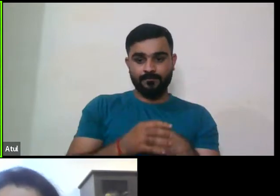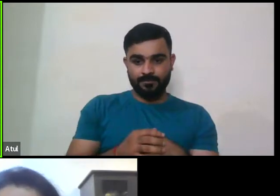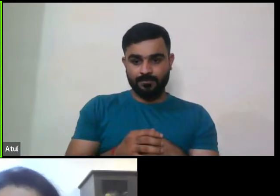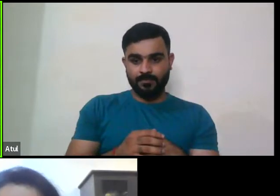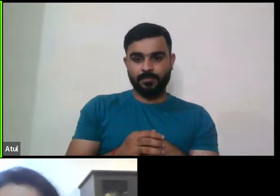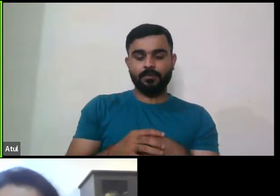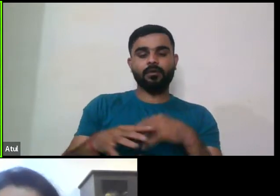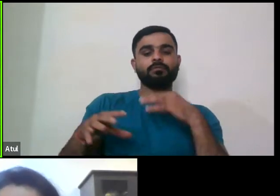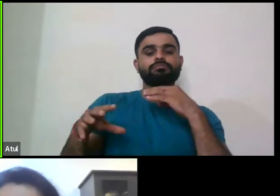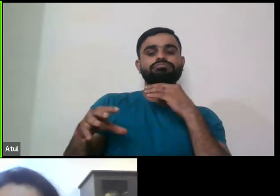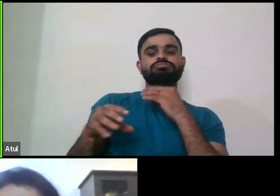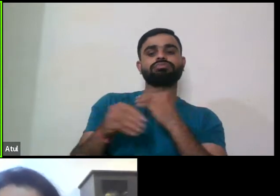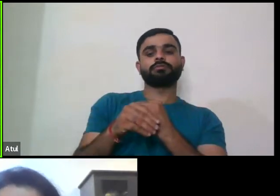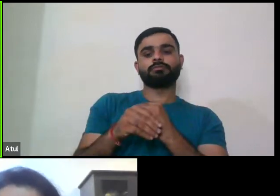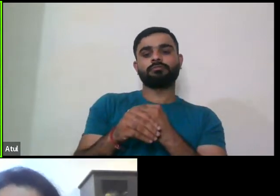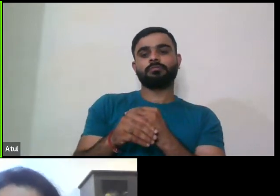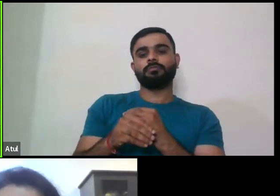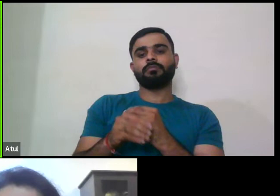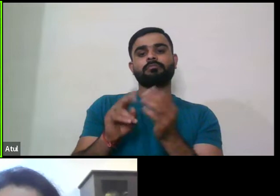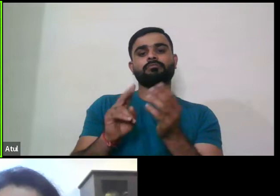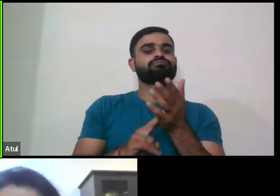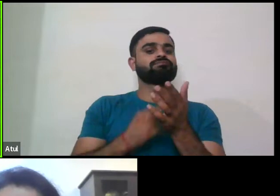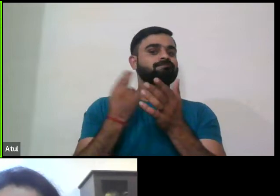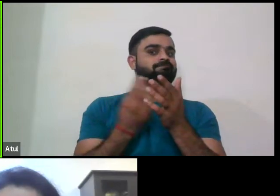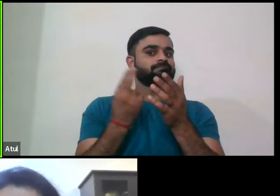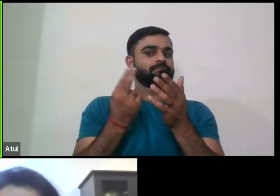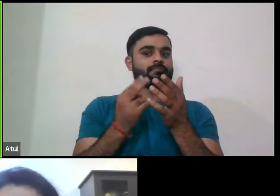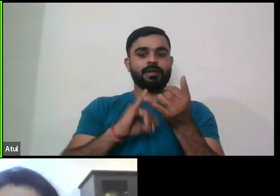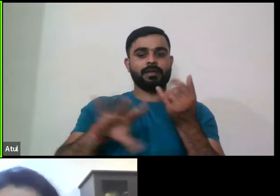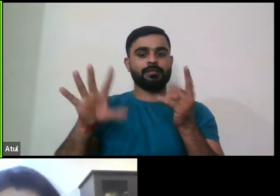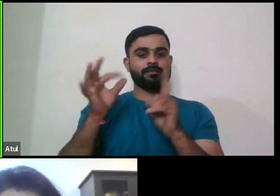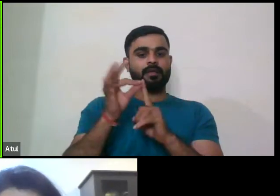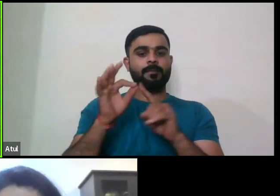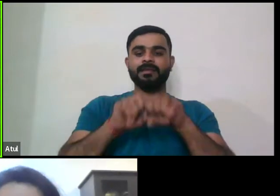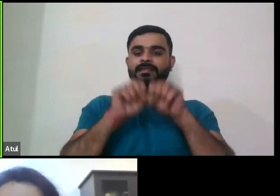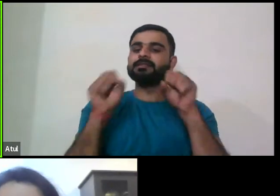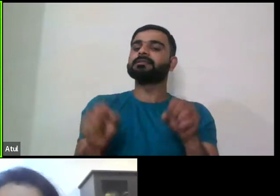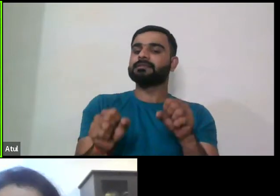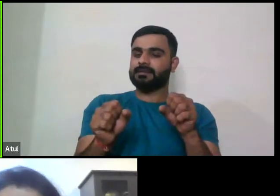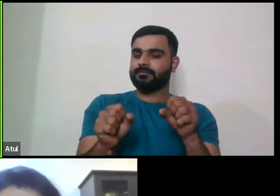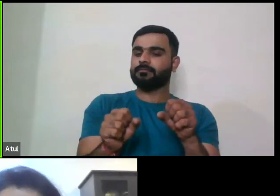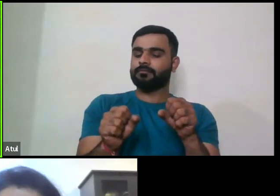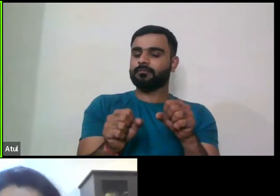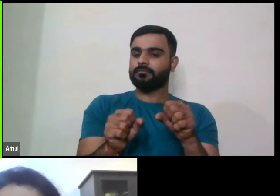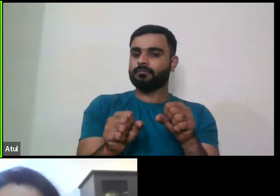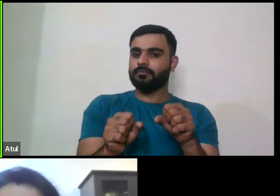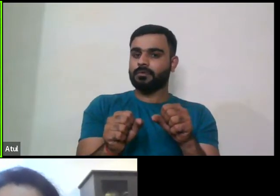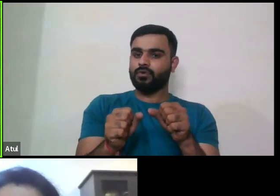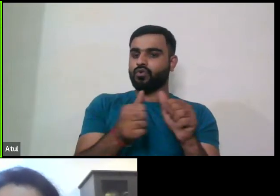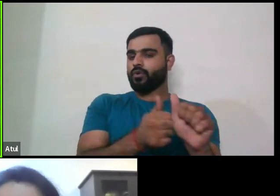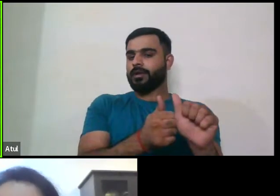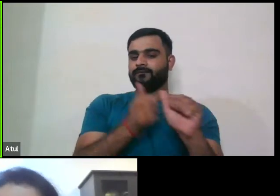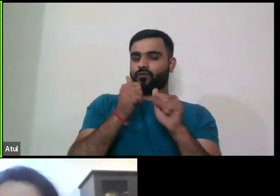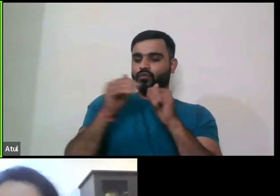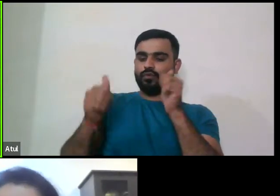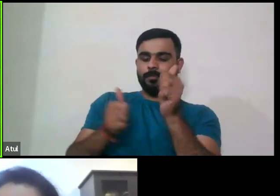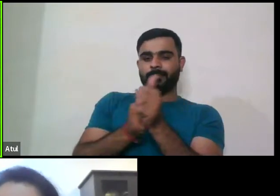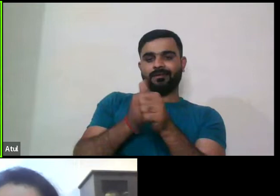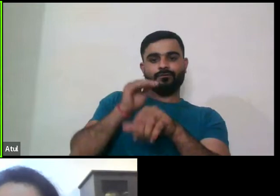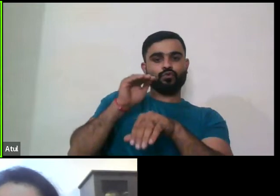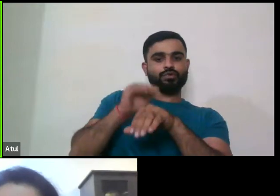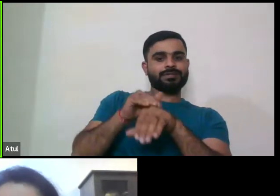of that is to rationalize the SLP system. In fact, I mean, that's a point that I think we kept coming back to